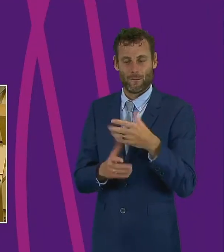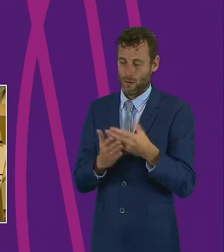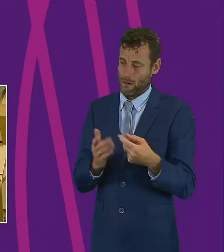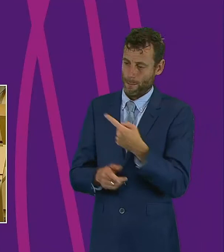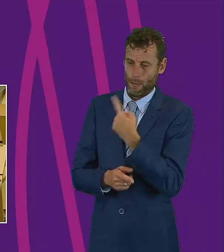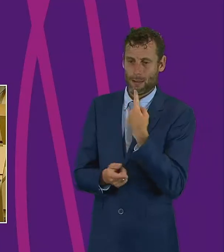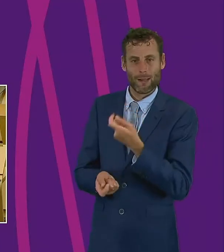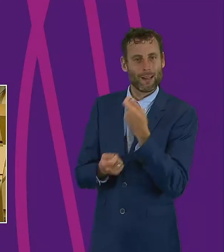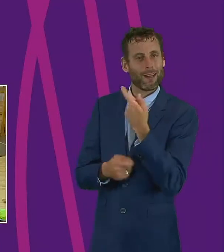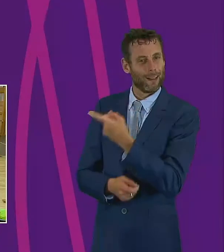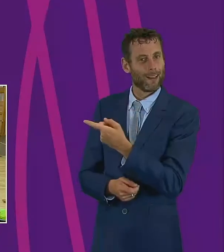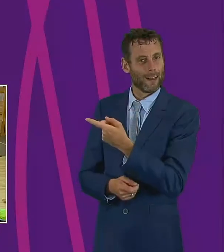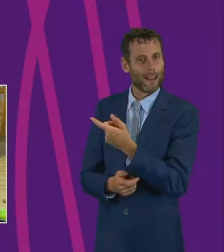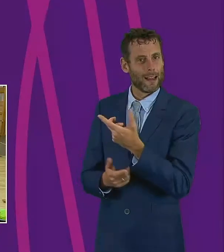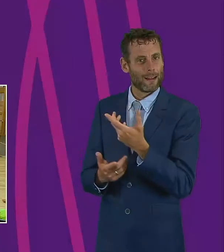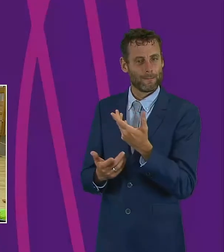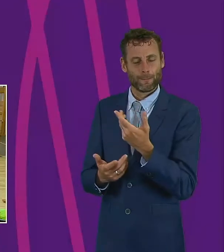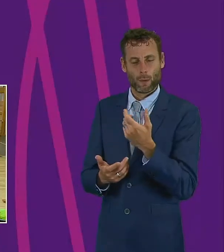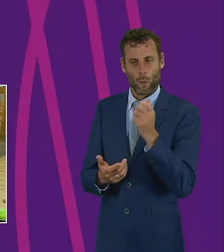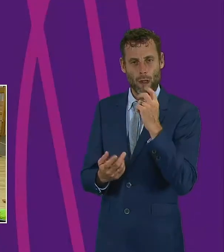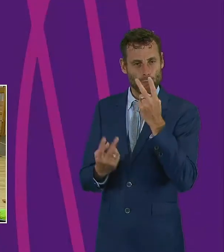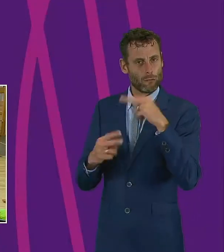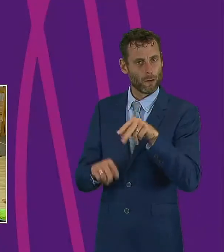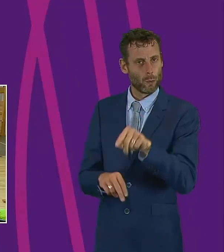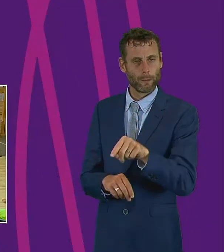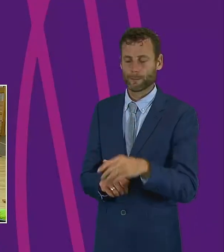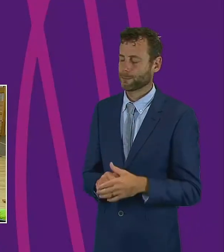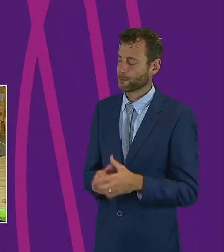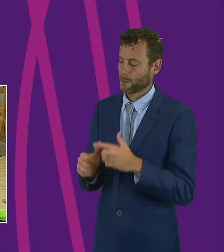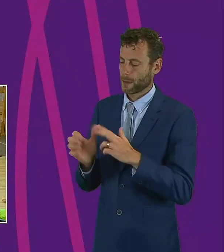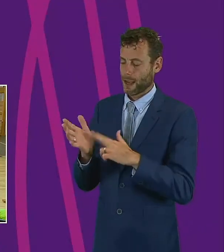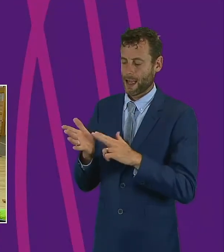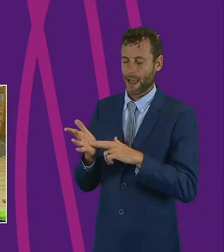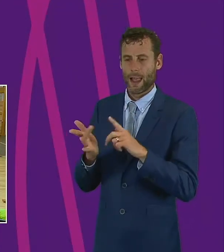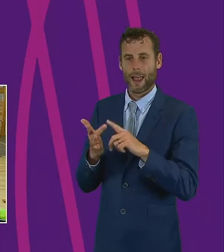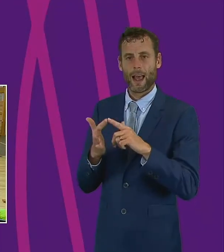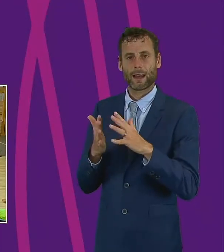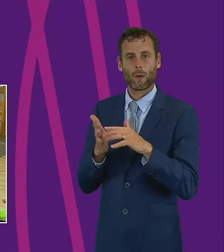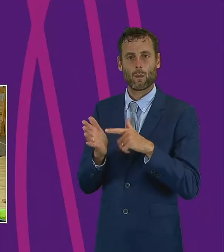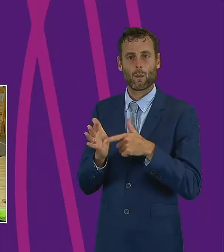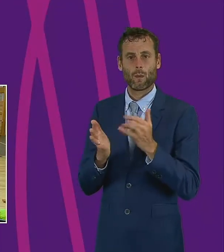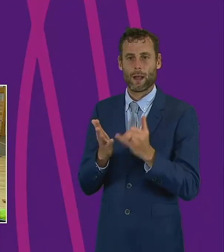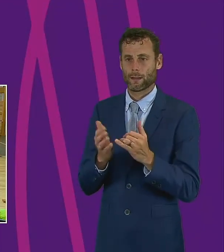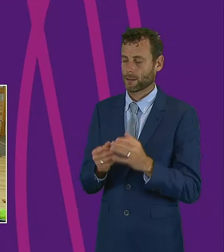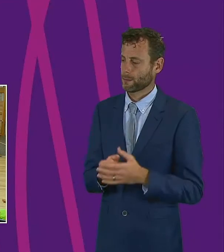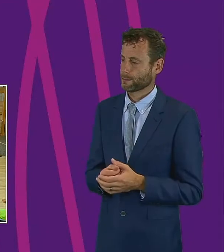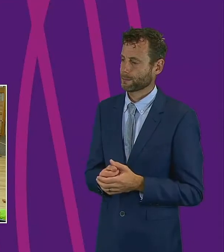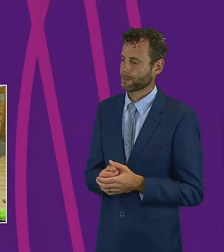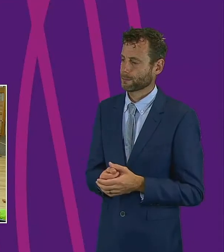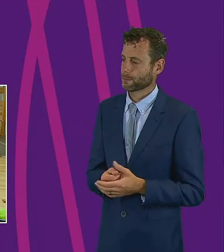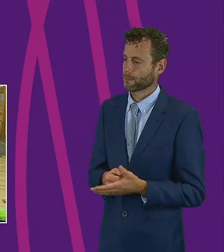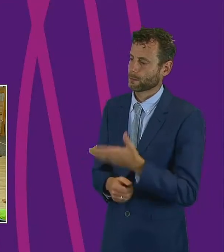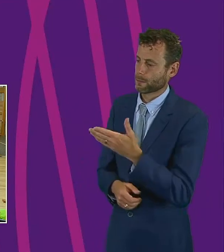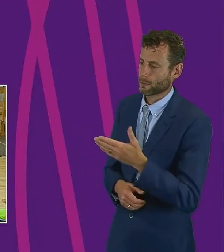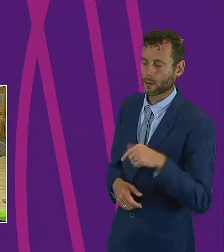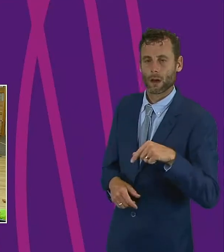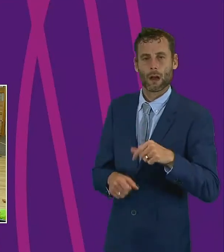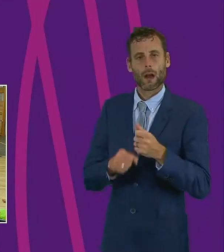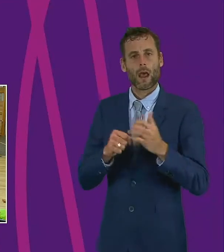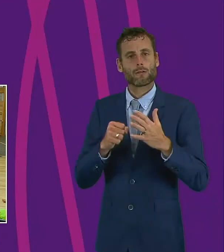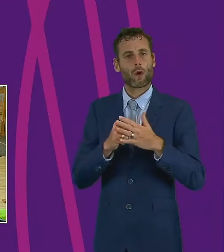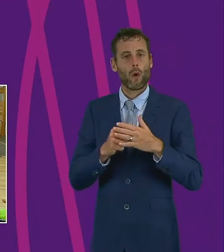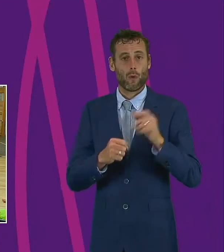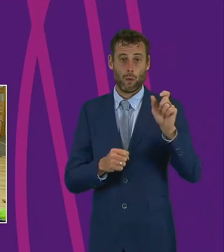Doris has referred to. Annie Wells, to be followed by Lewis MacDonald. Thank you, Presiding Officer. A Glasgow constituent